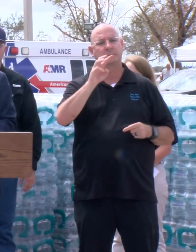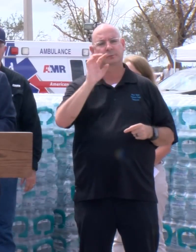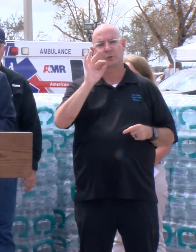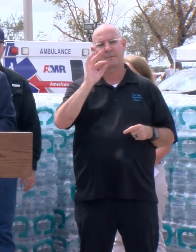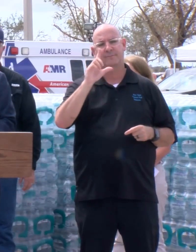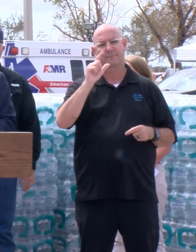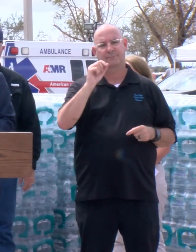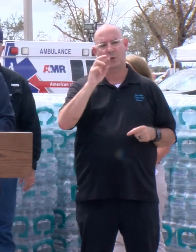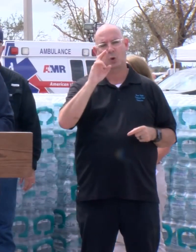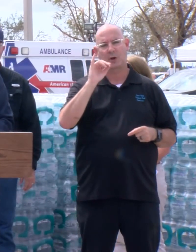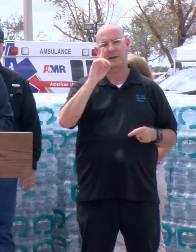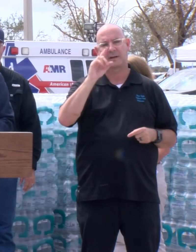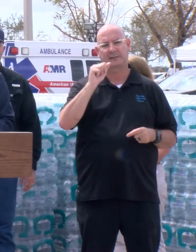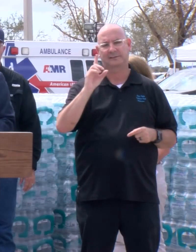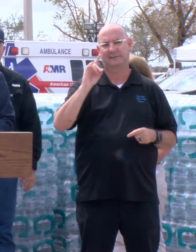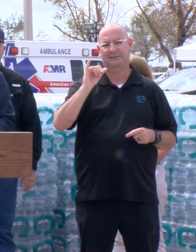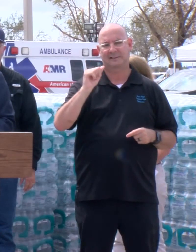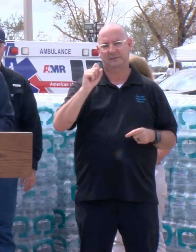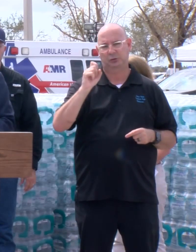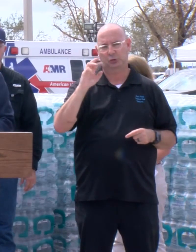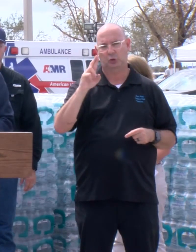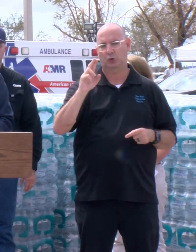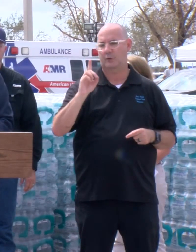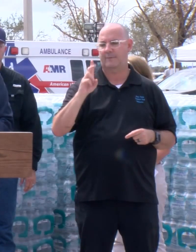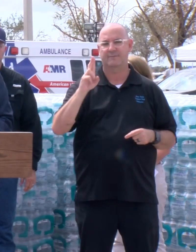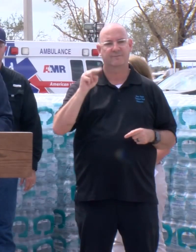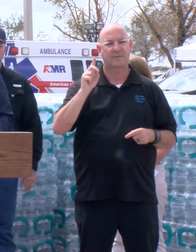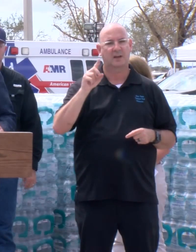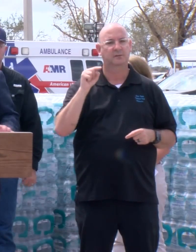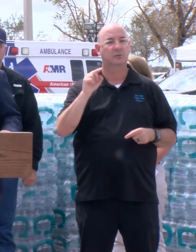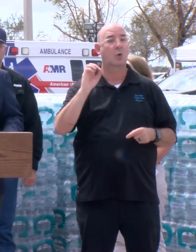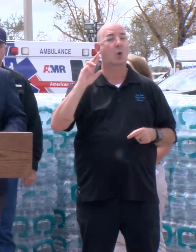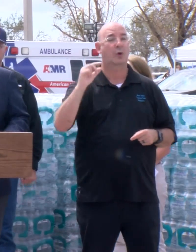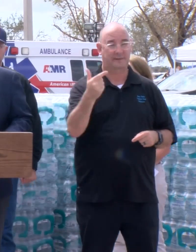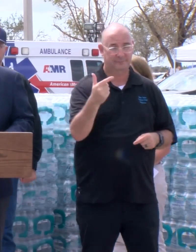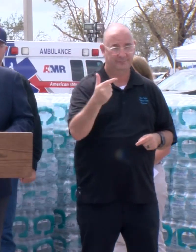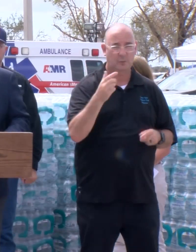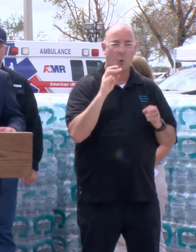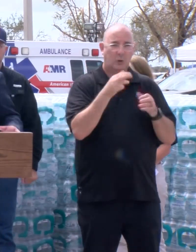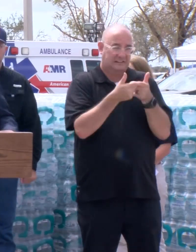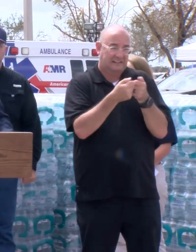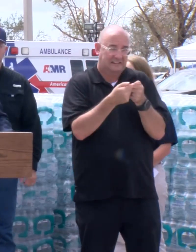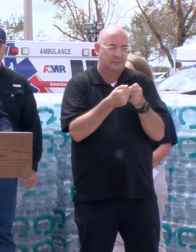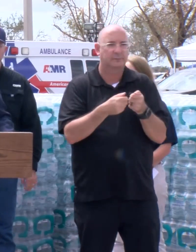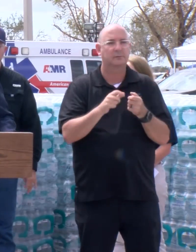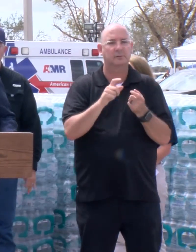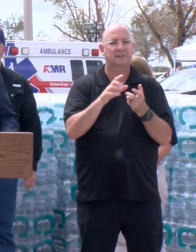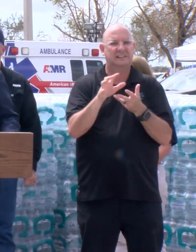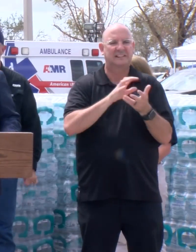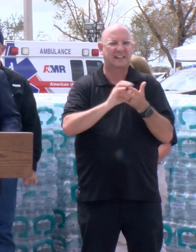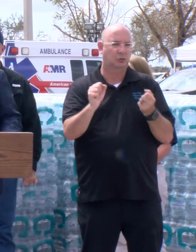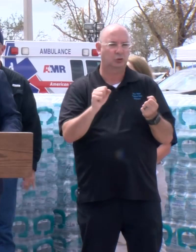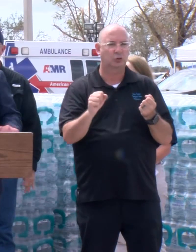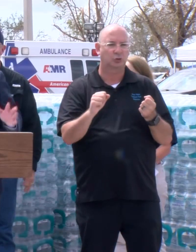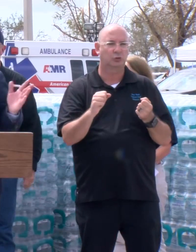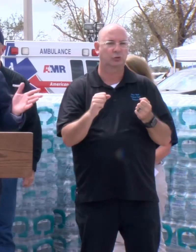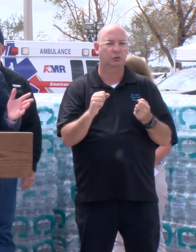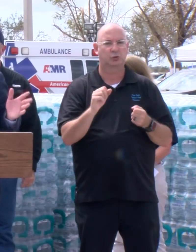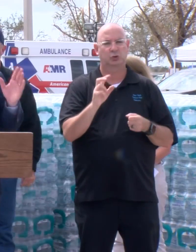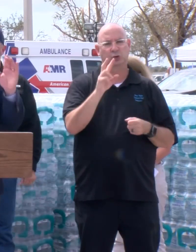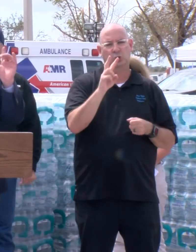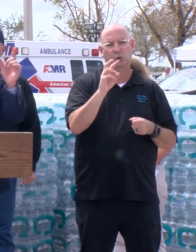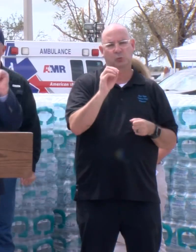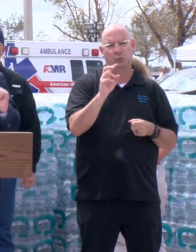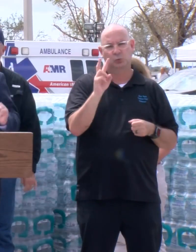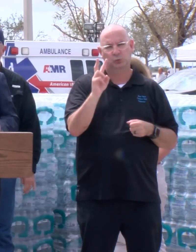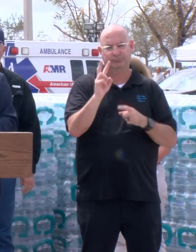www.floridadisasterfund.org or text DISASTER to 20222. So they've already deployed some of the money. So we were